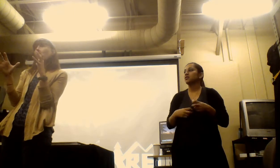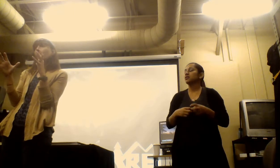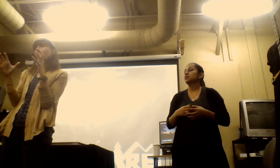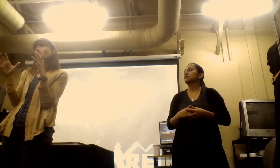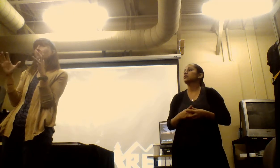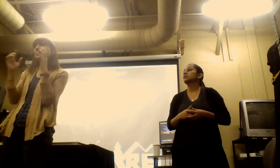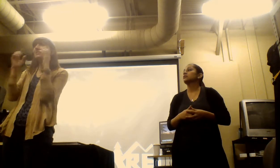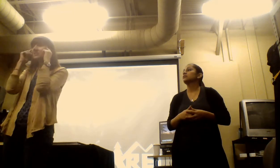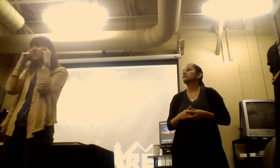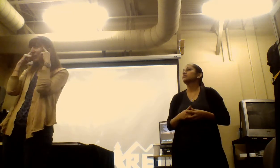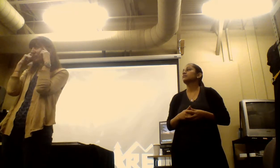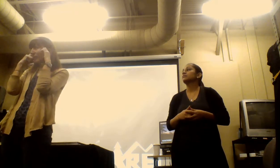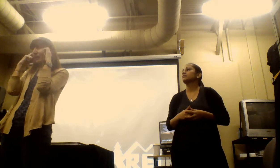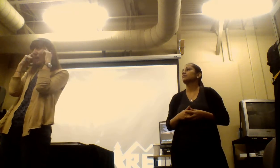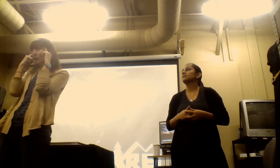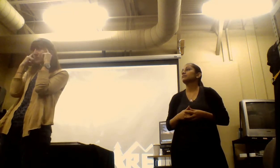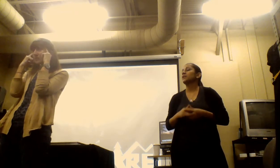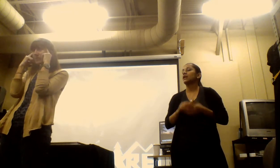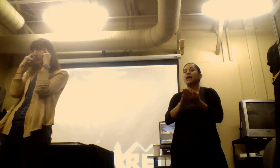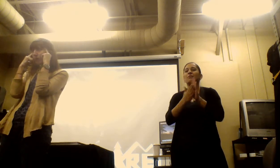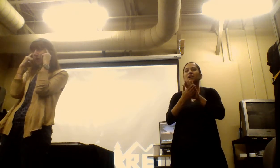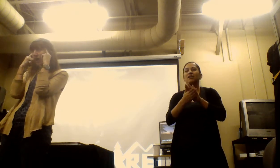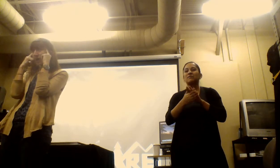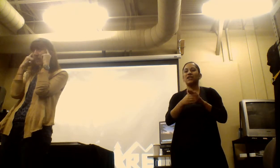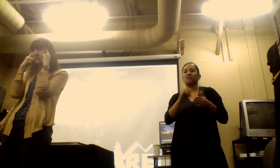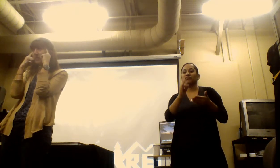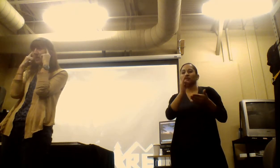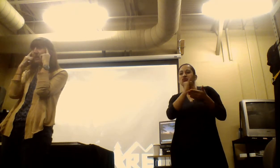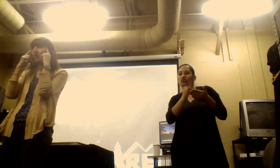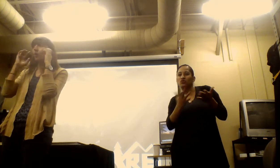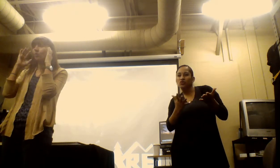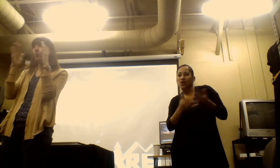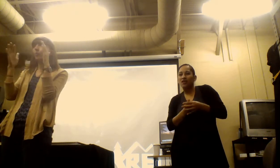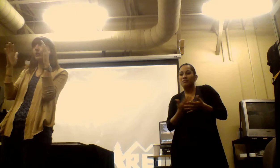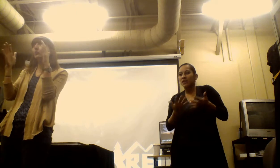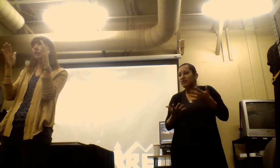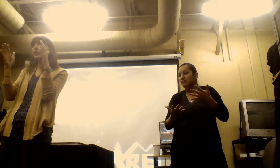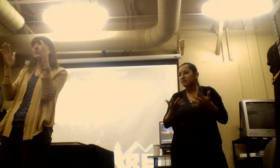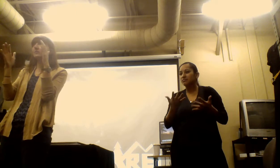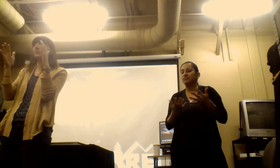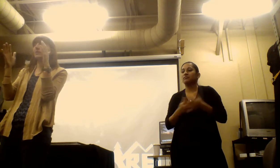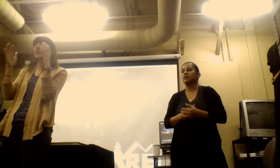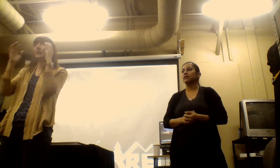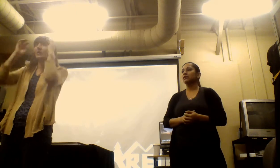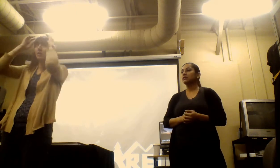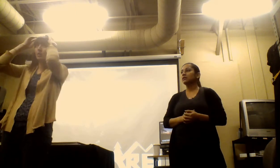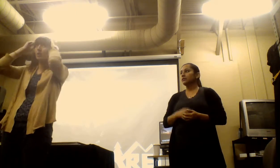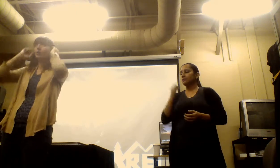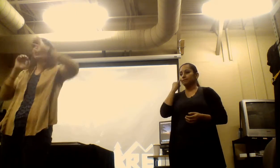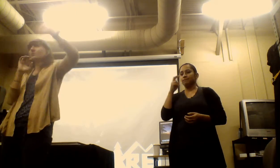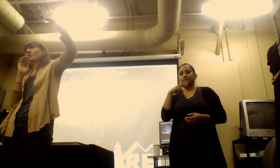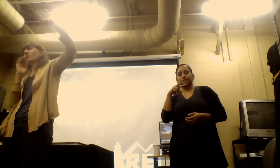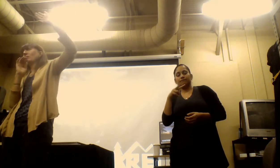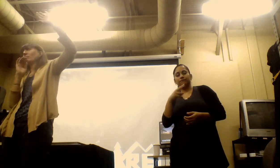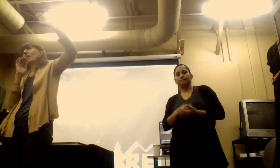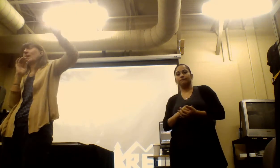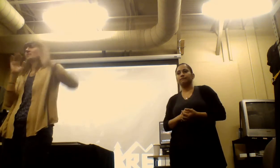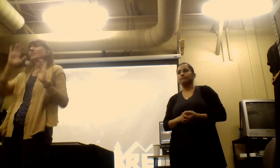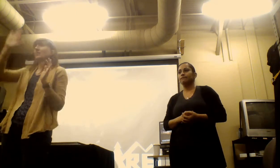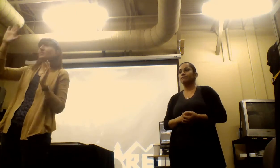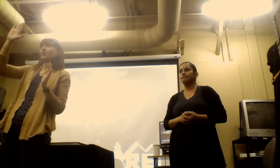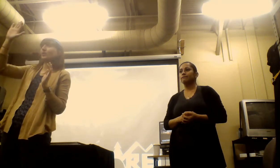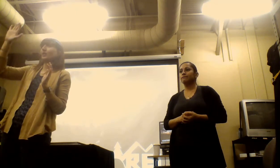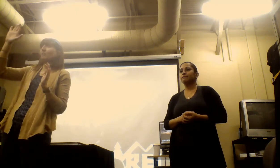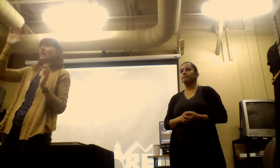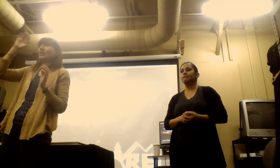drawing almost, because that's not even like how we see with our eyes. Like, when you look at something, things are going to be bright